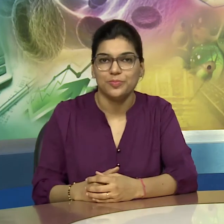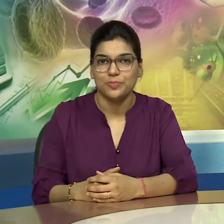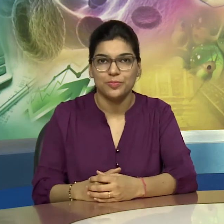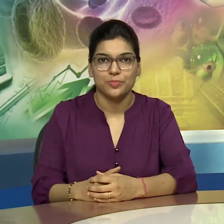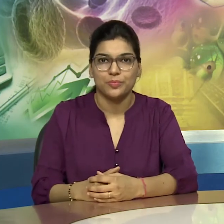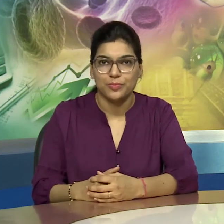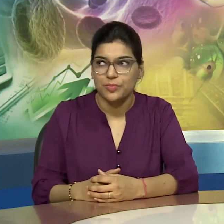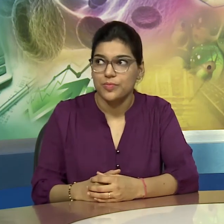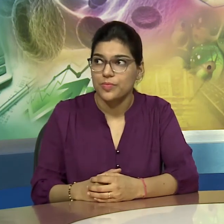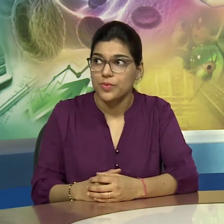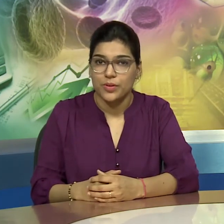examples.